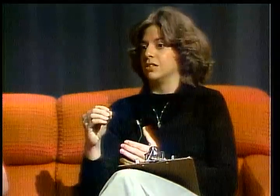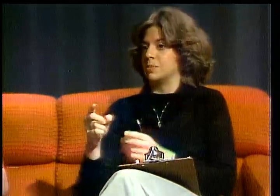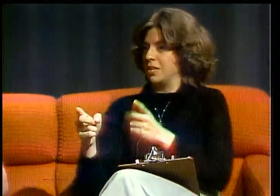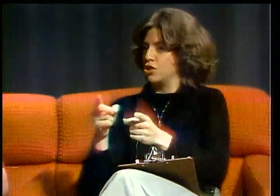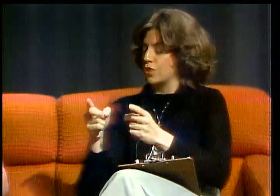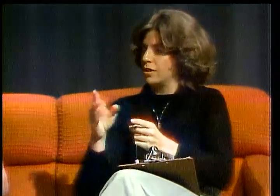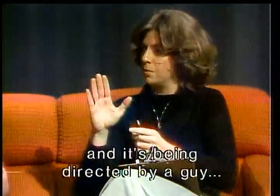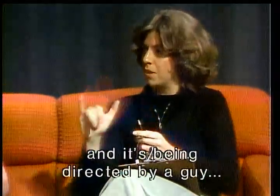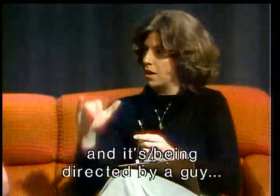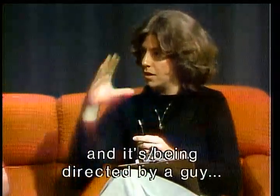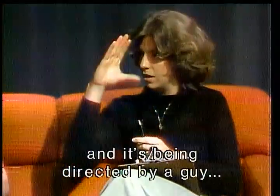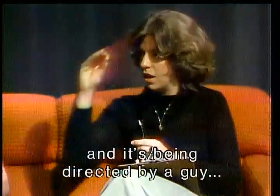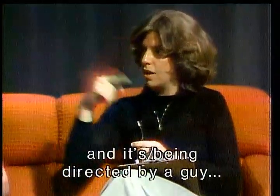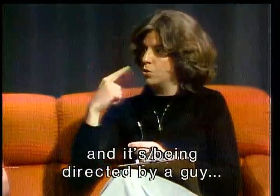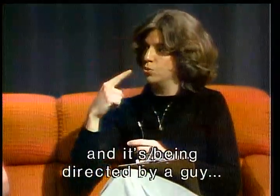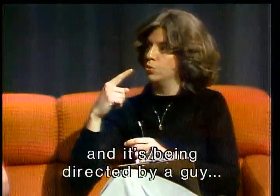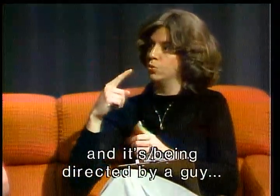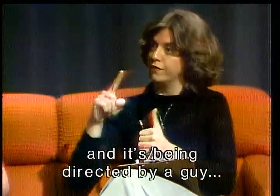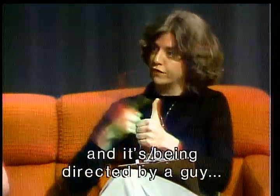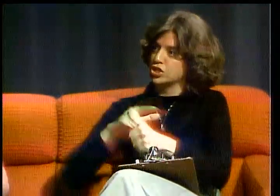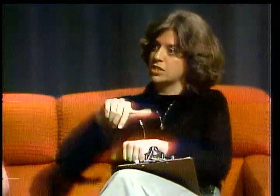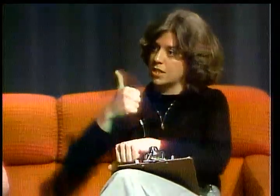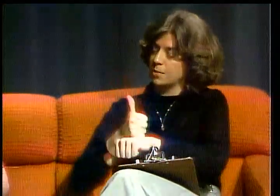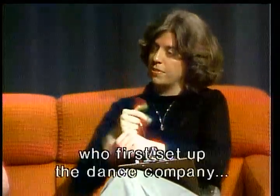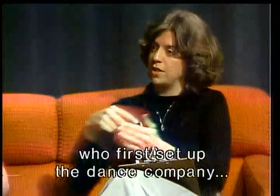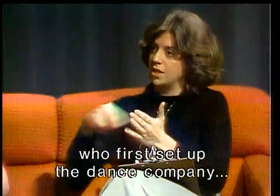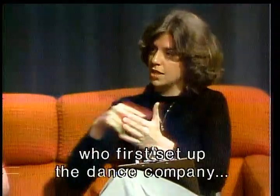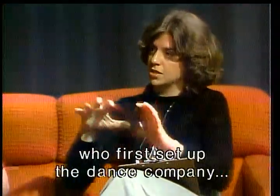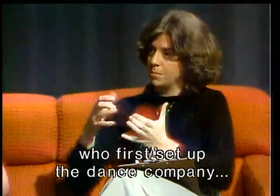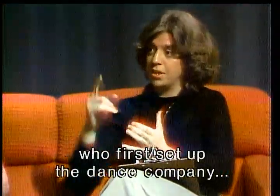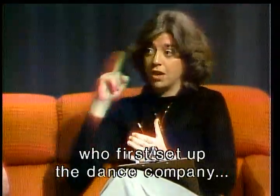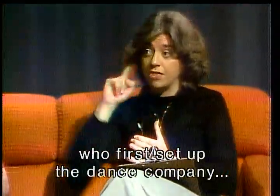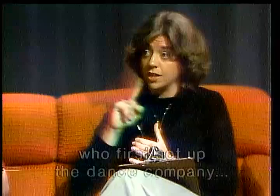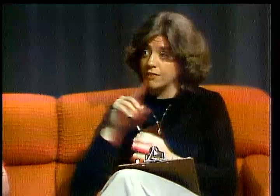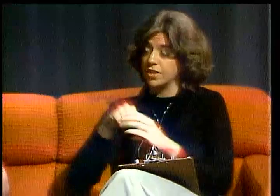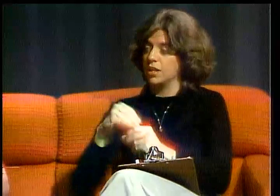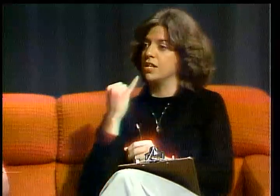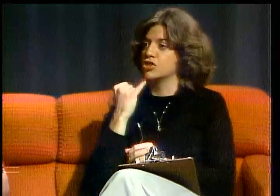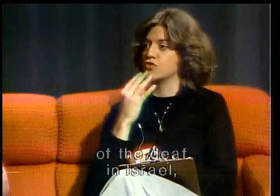being directed by a guy who first set up the dance company of the deaf in Israel.